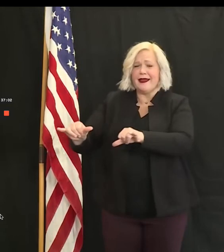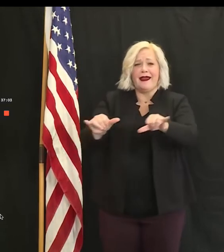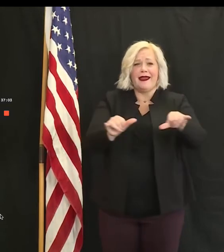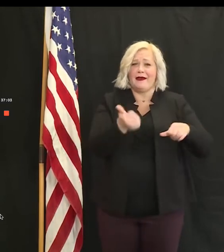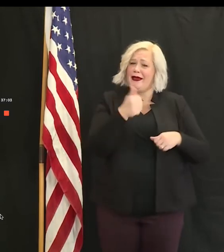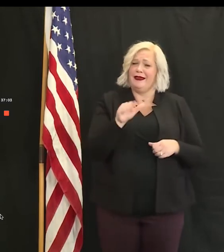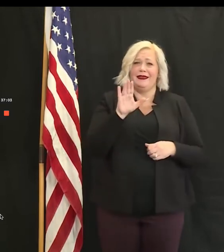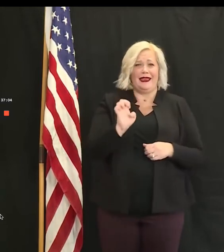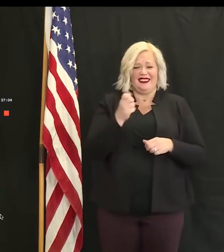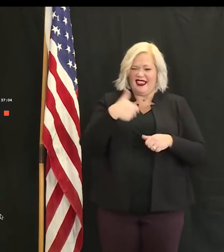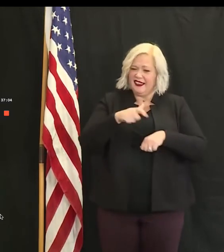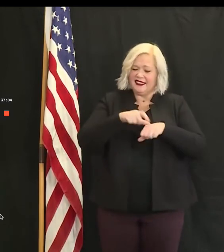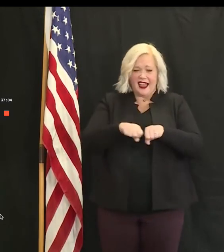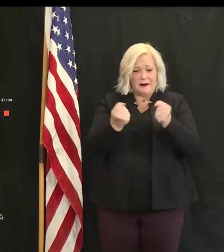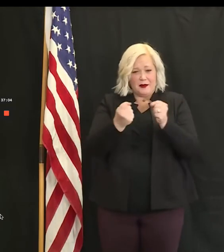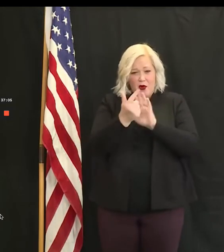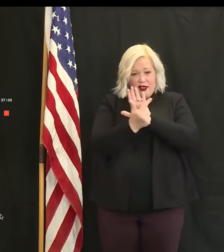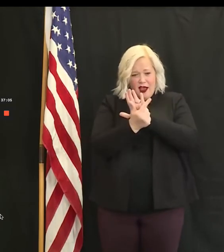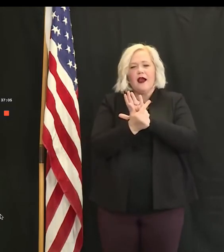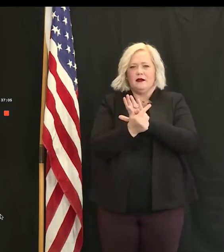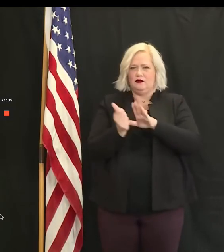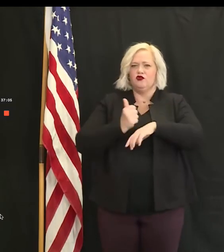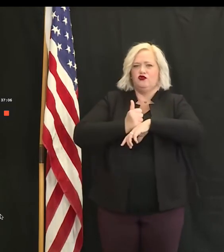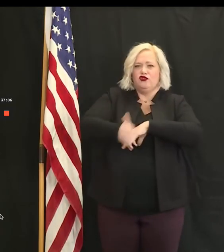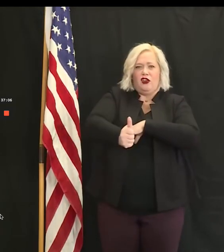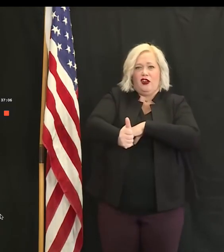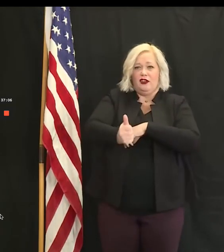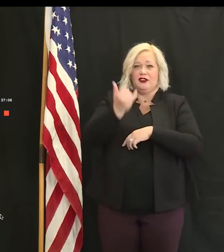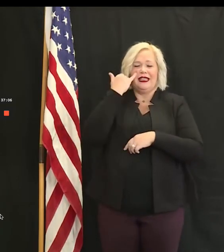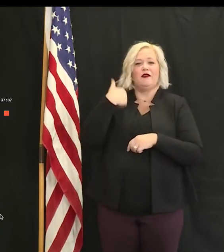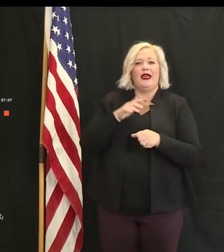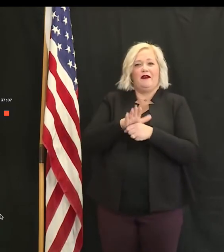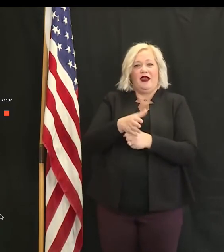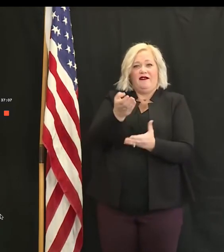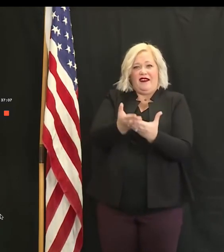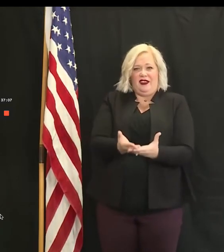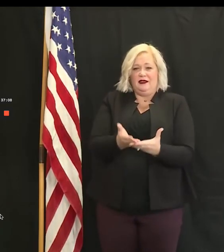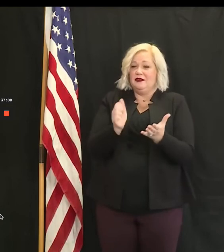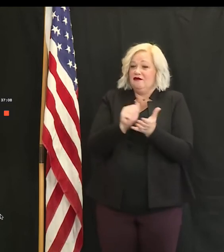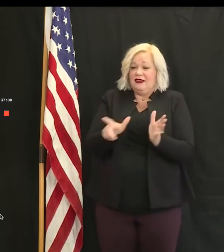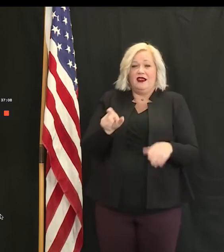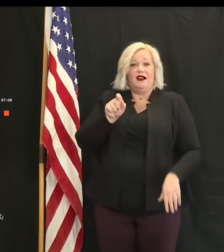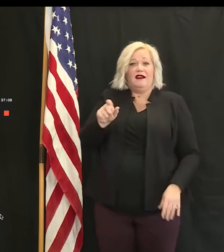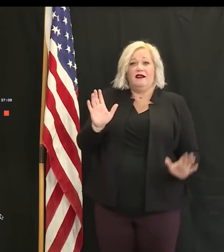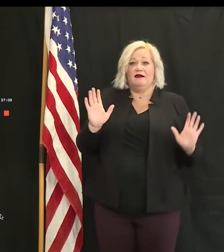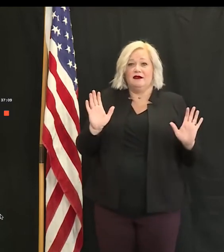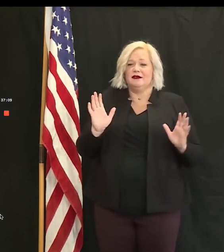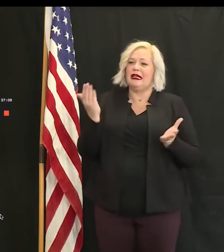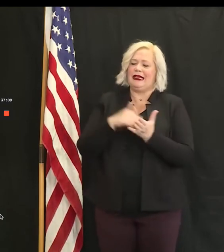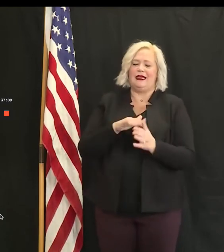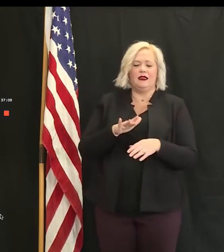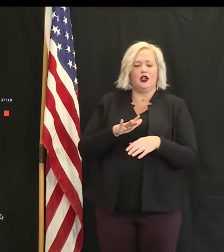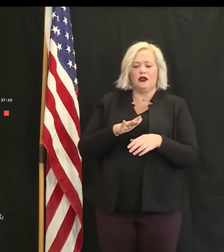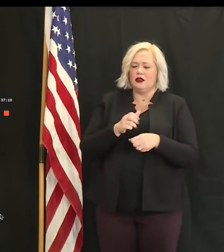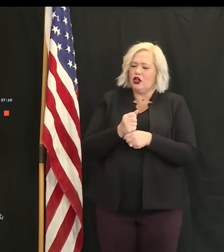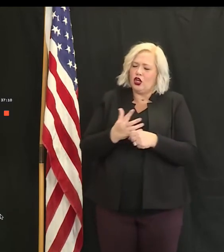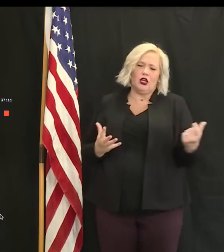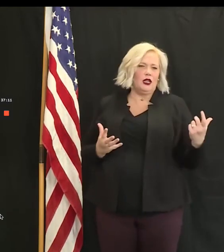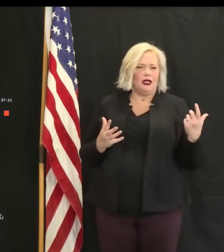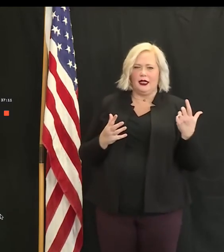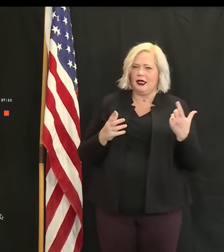my office are charged whether we can prove the cases beyond a reasonable doubt. That's it. And again, it's way too early to talk about any